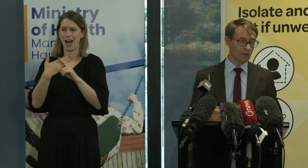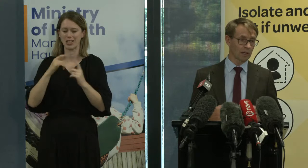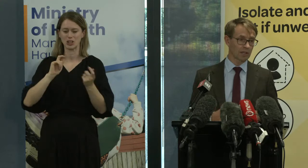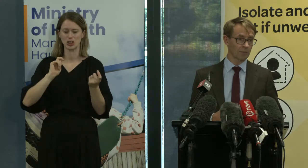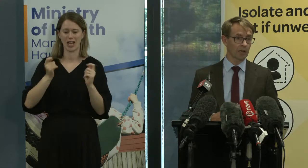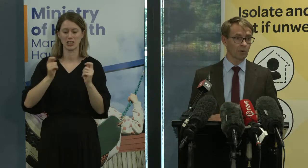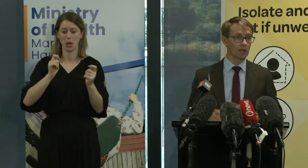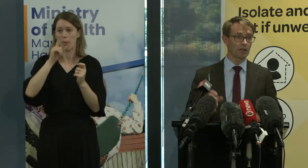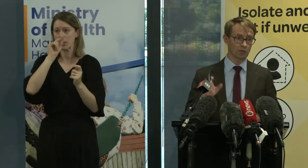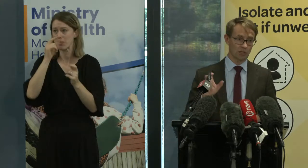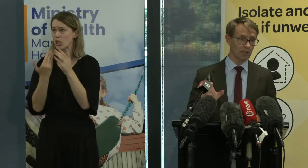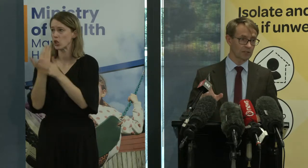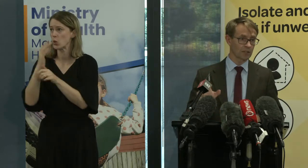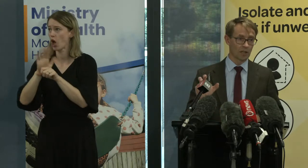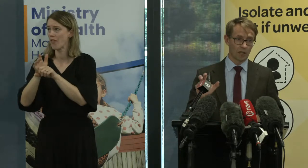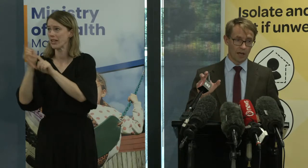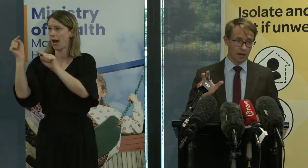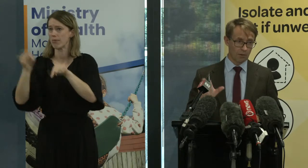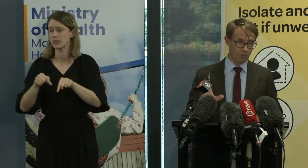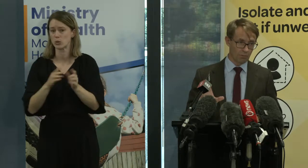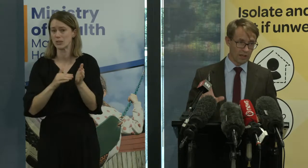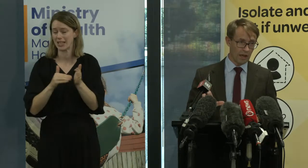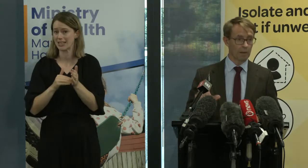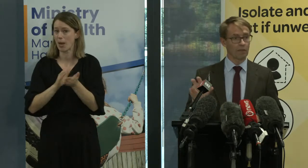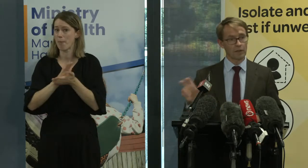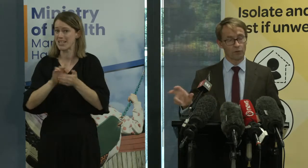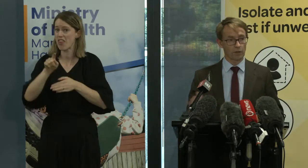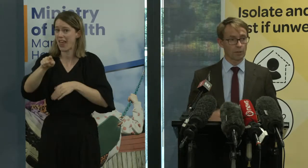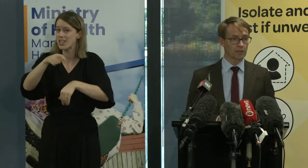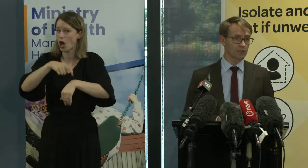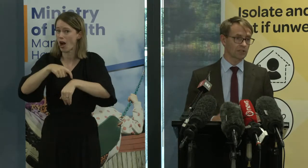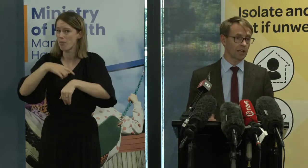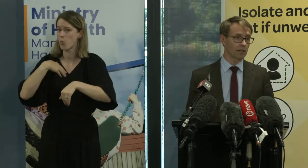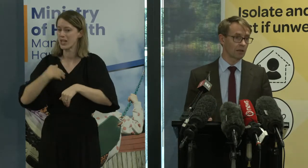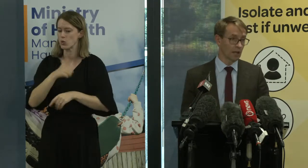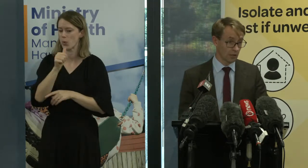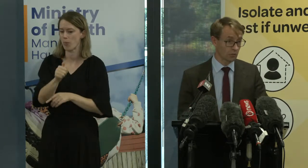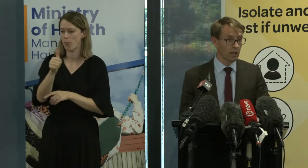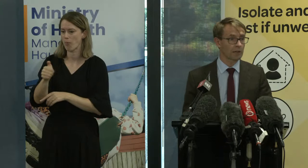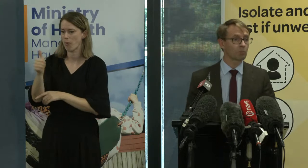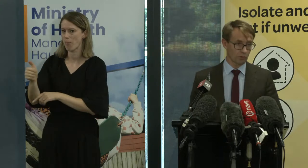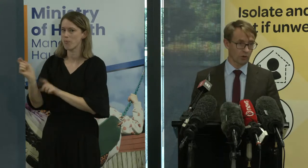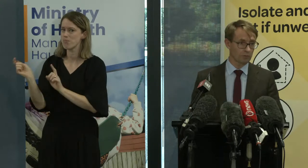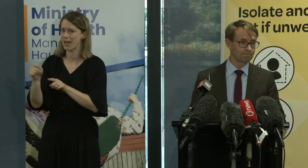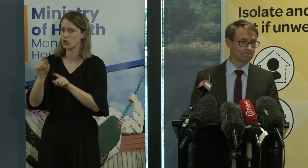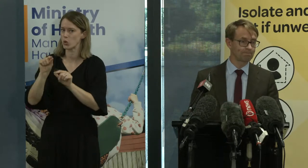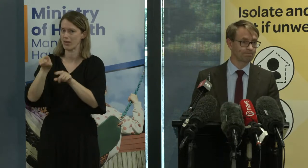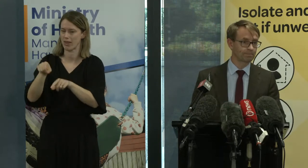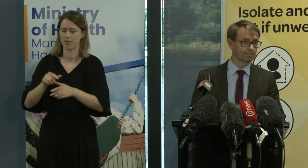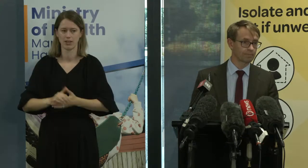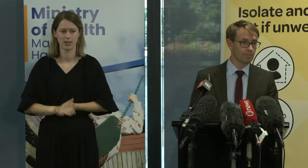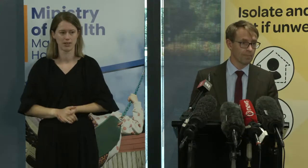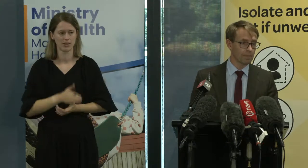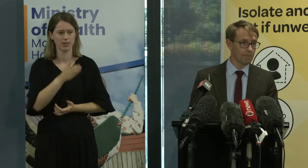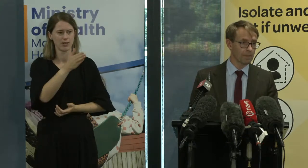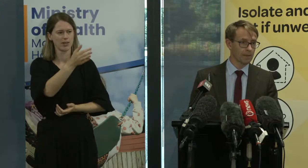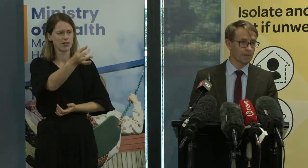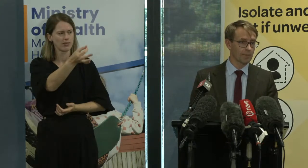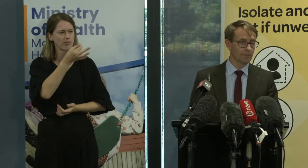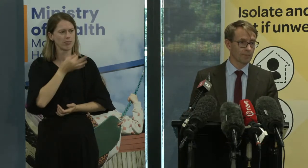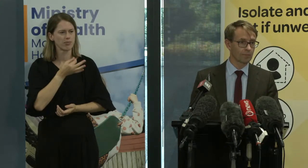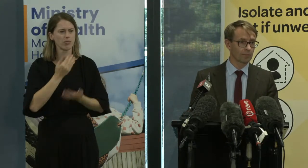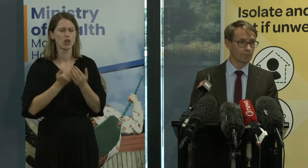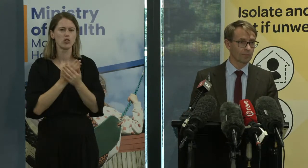may well be another one coming our way, in which case the app and therefore the ability to scan could play an important role. We've also heard about a